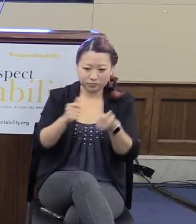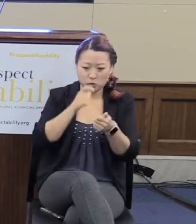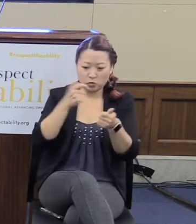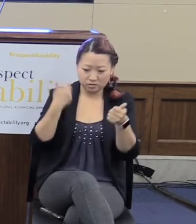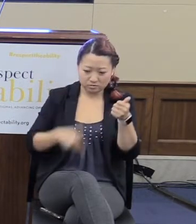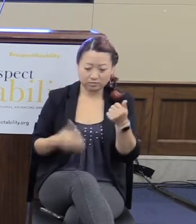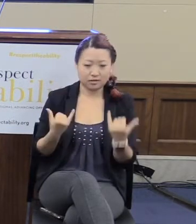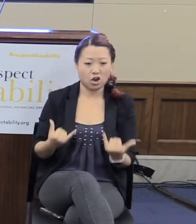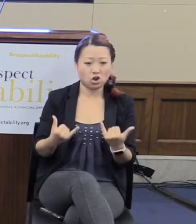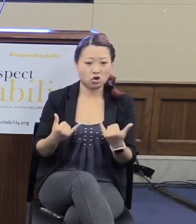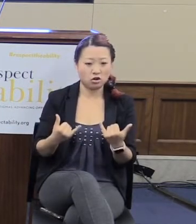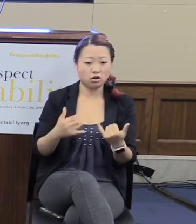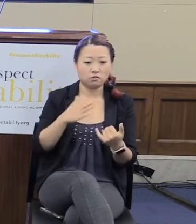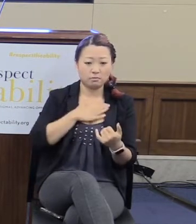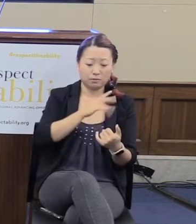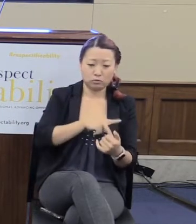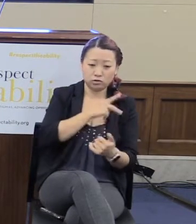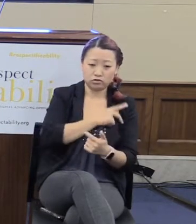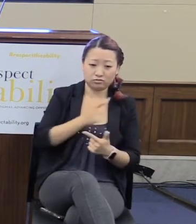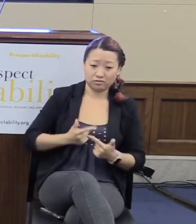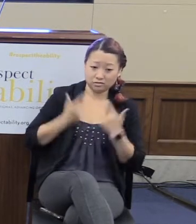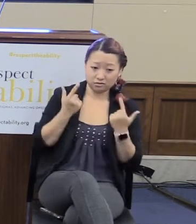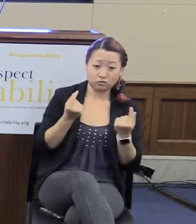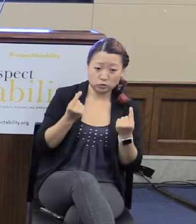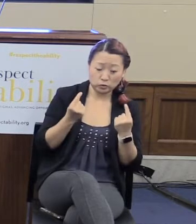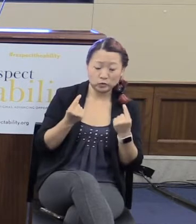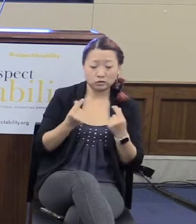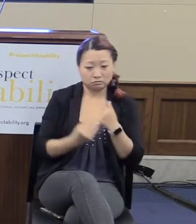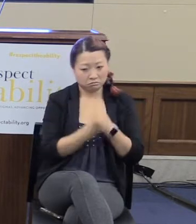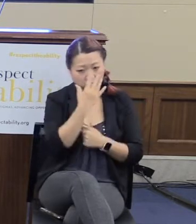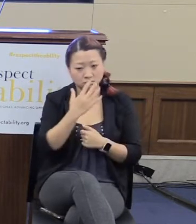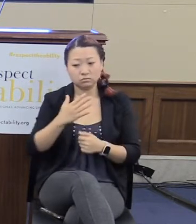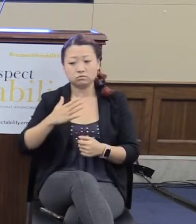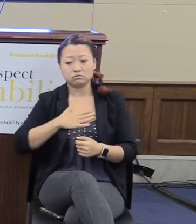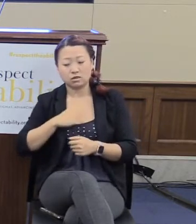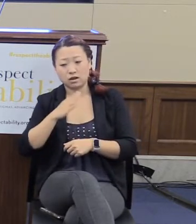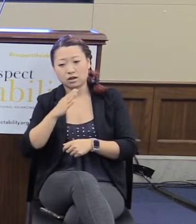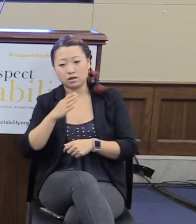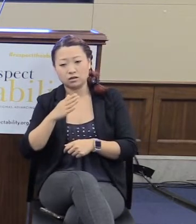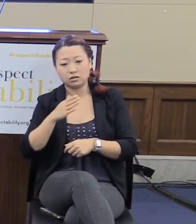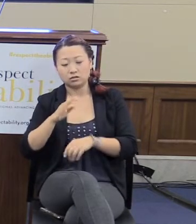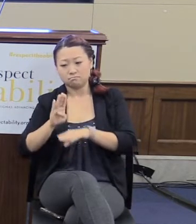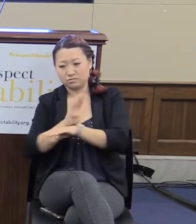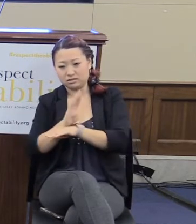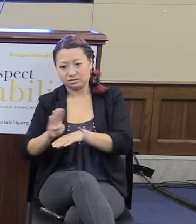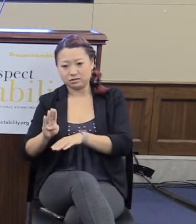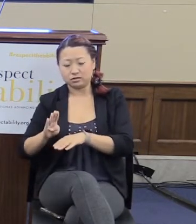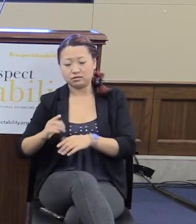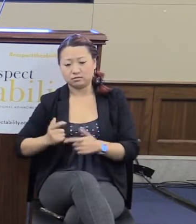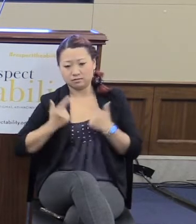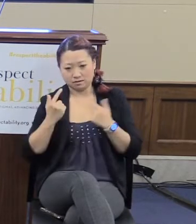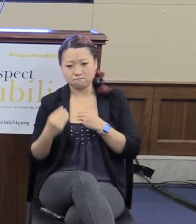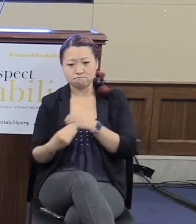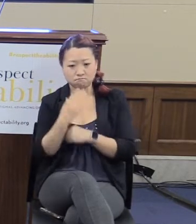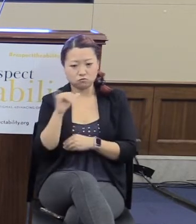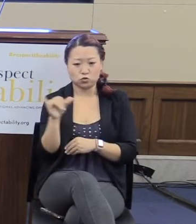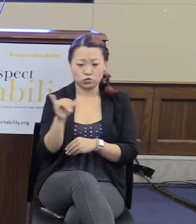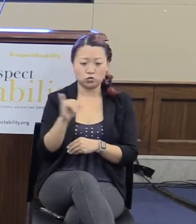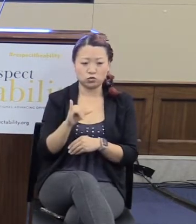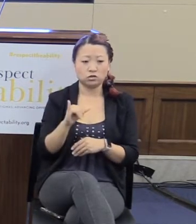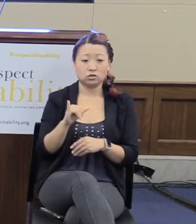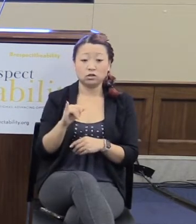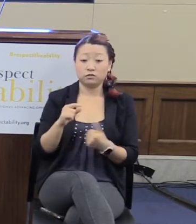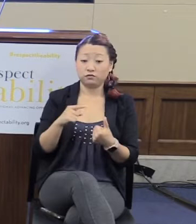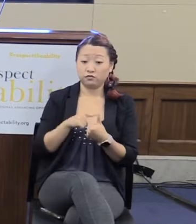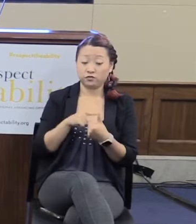now in my personal life and in my private life, or in my business. And the first one is that I have